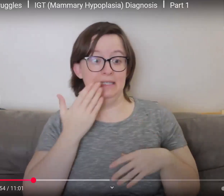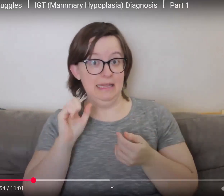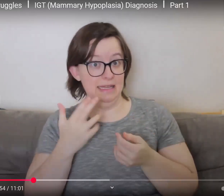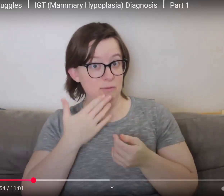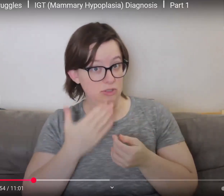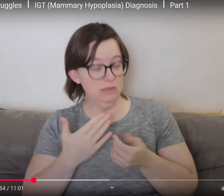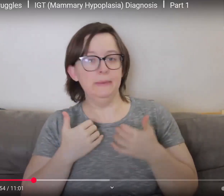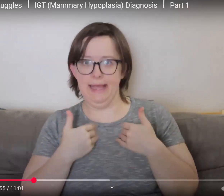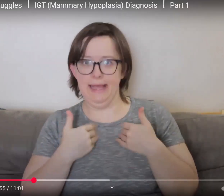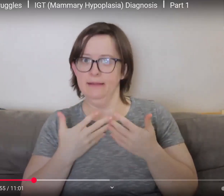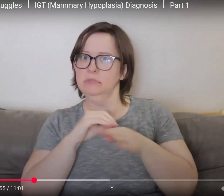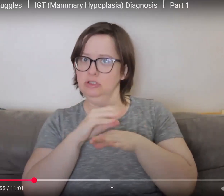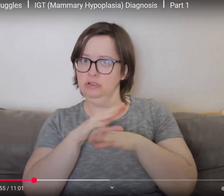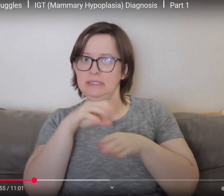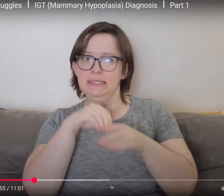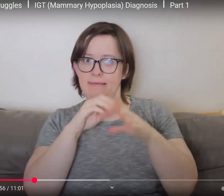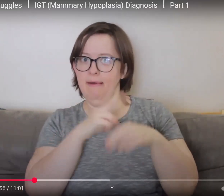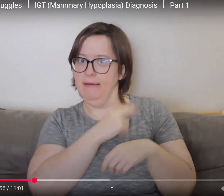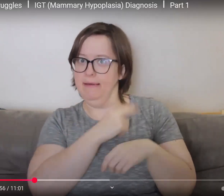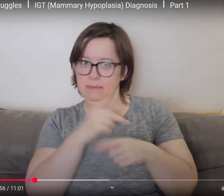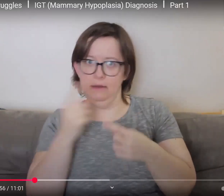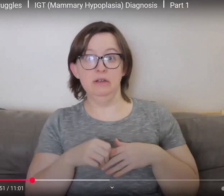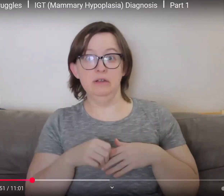interpreters going back to clarify.